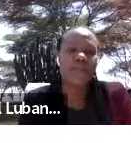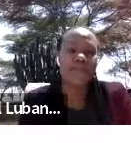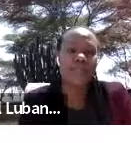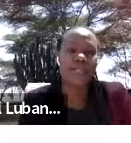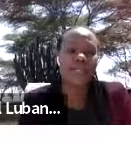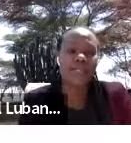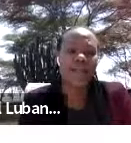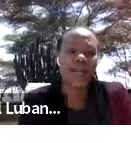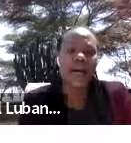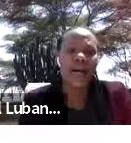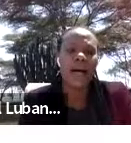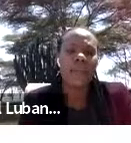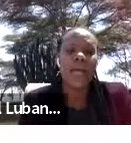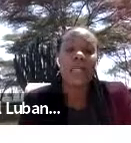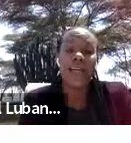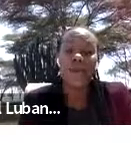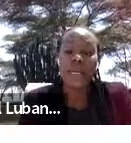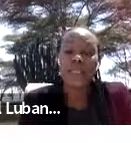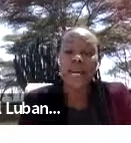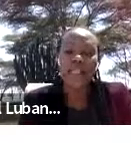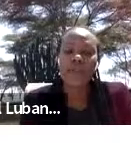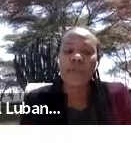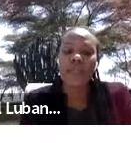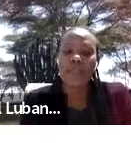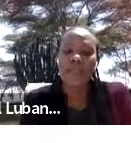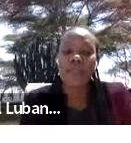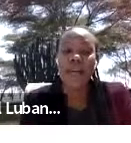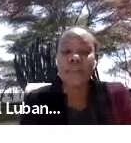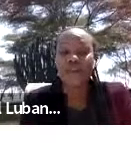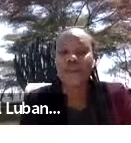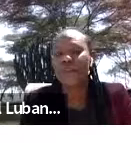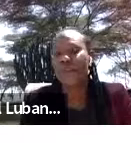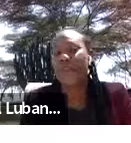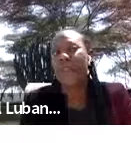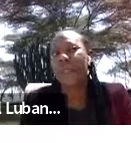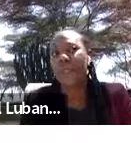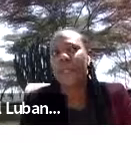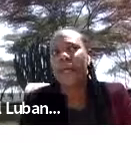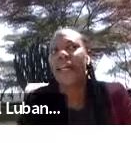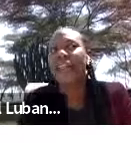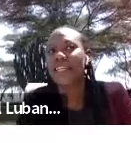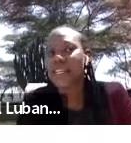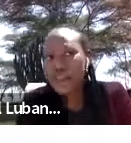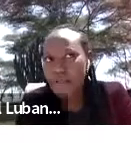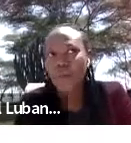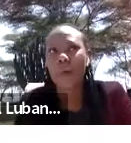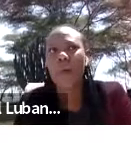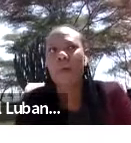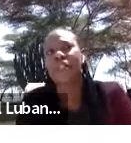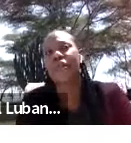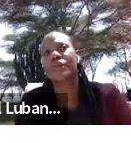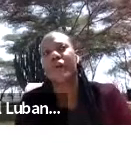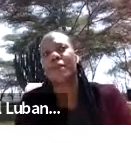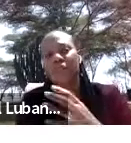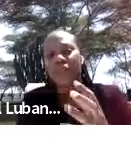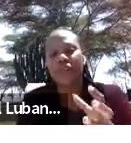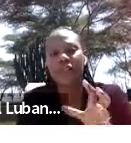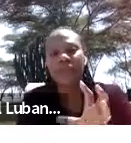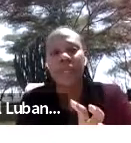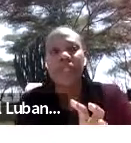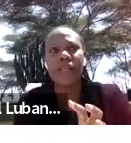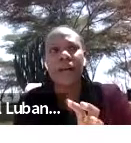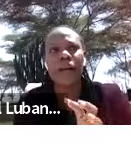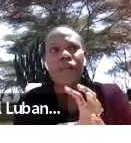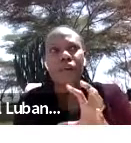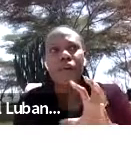up to 11%. And can raise adult wages by 5 to 50% and can increase school completion. So I'm just